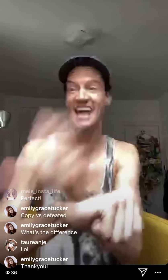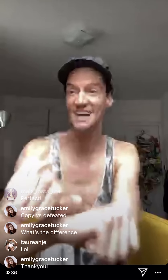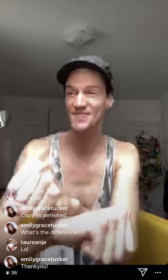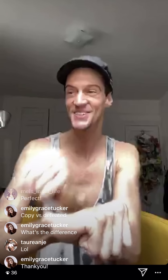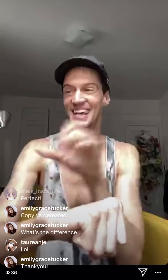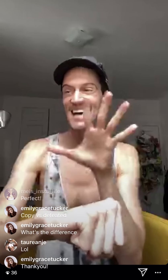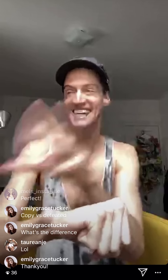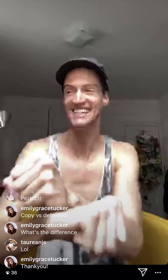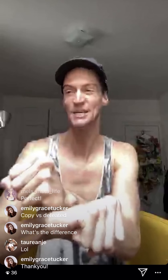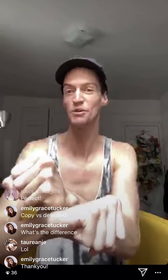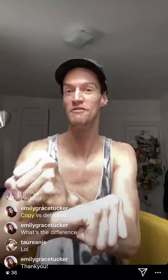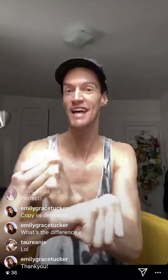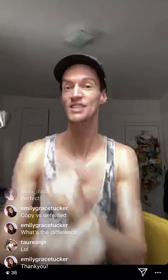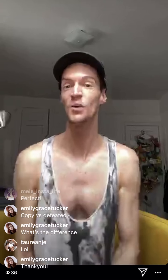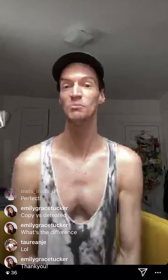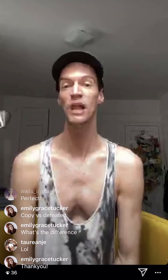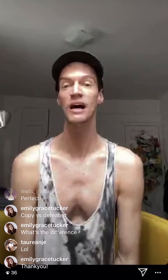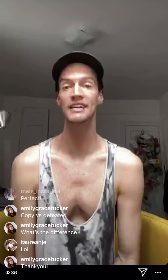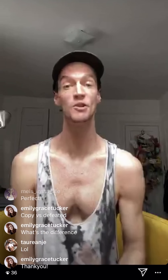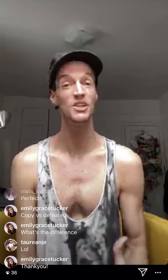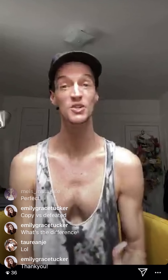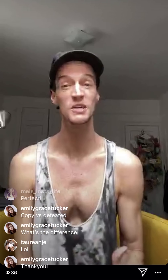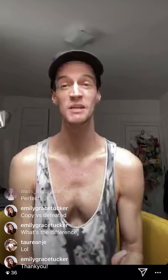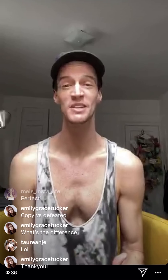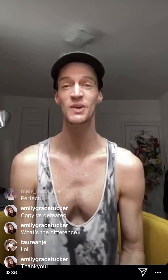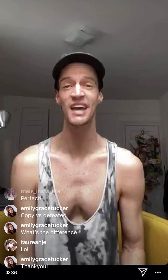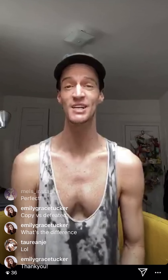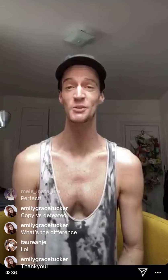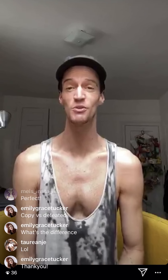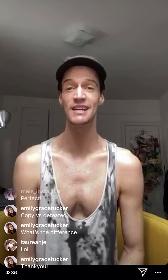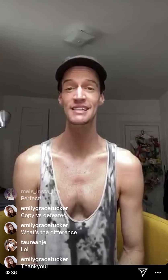Capture, yeah. To prevent or block. If you want to do something but you can't because you're prevented.